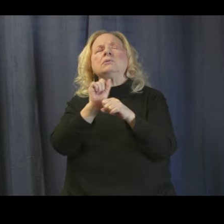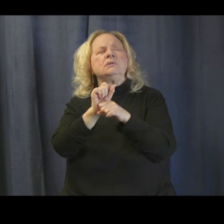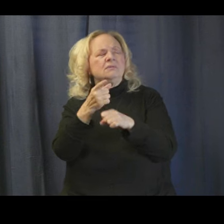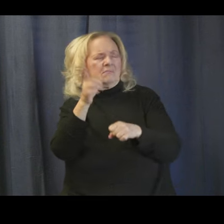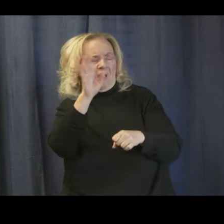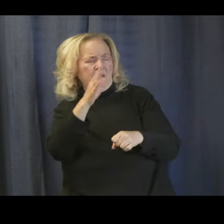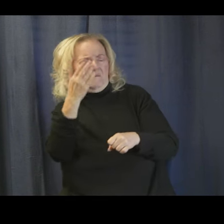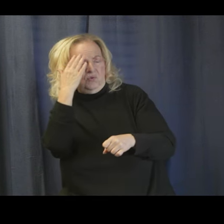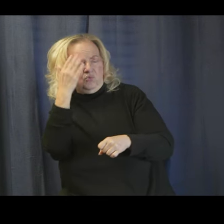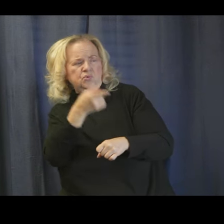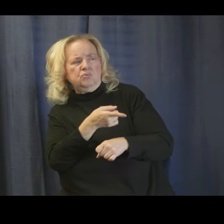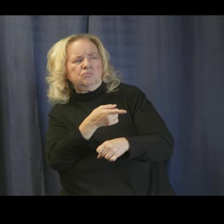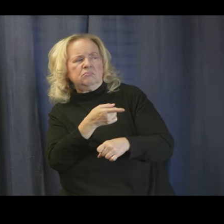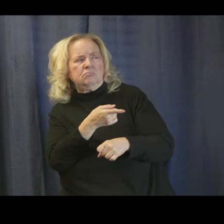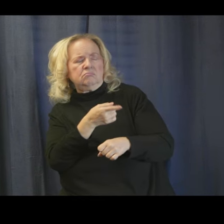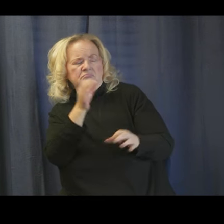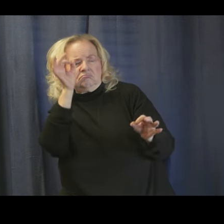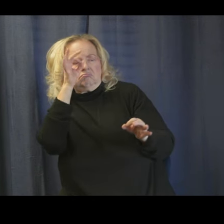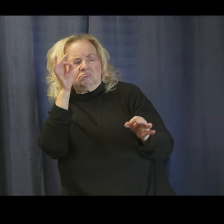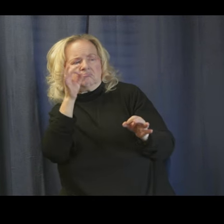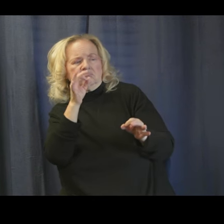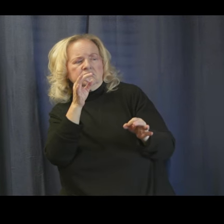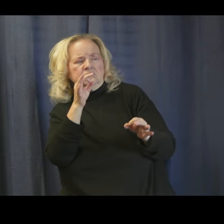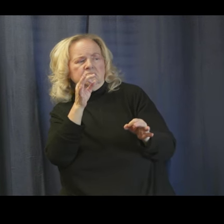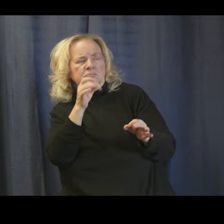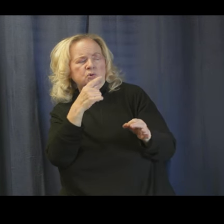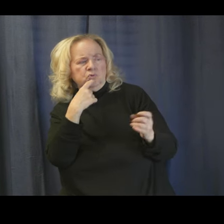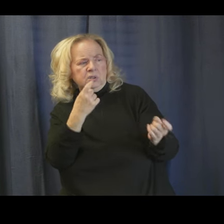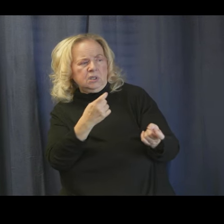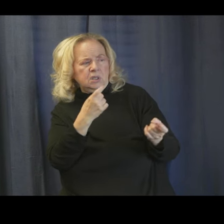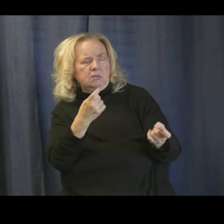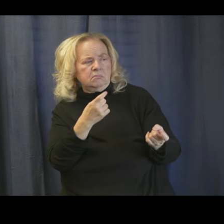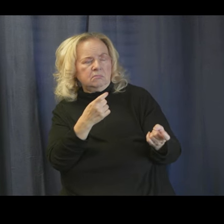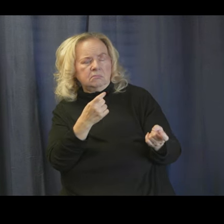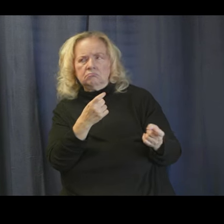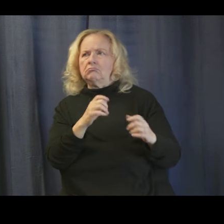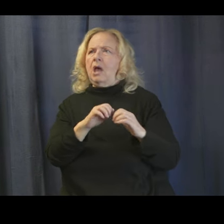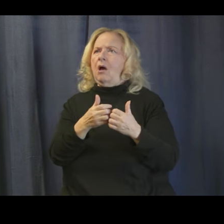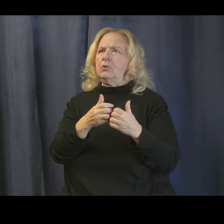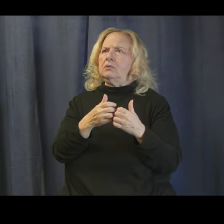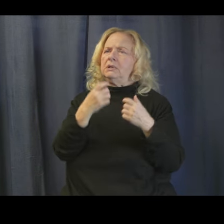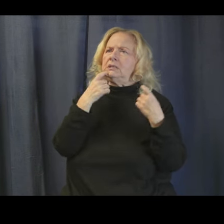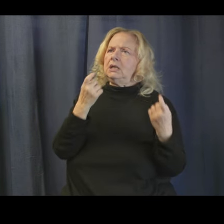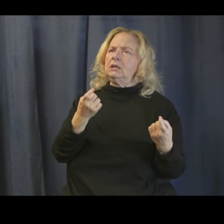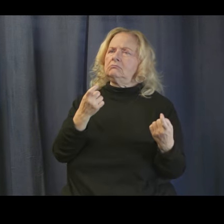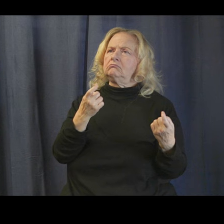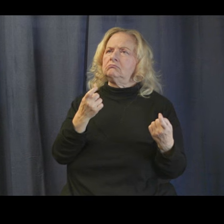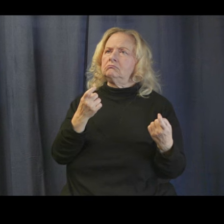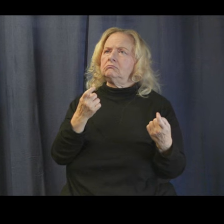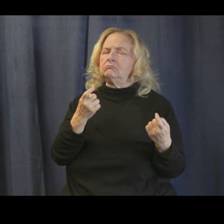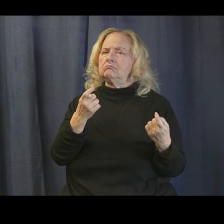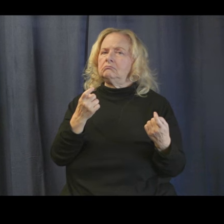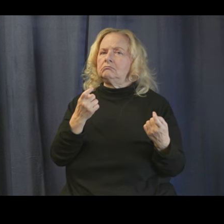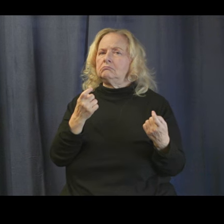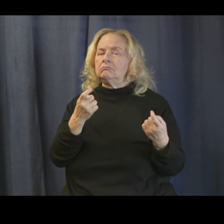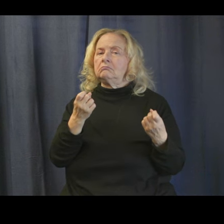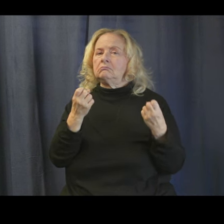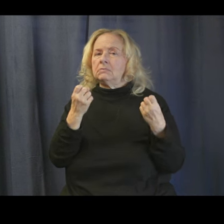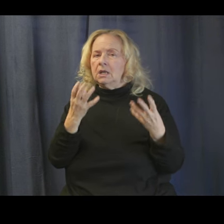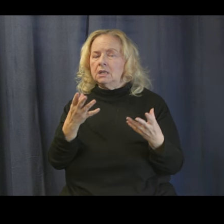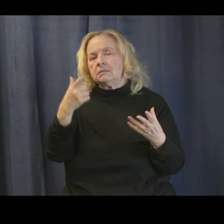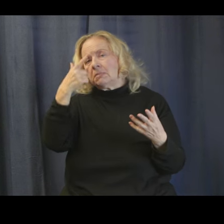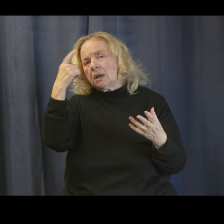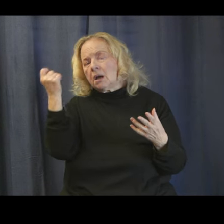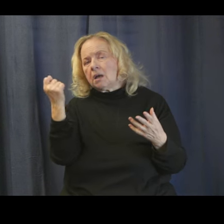And he's going to say, I never knew you, you that are doing iniquity. What? How can those things be iniquitous? Well, a lot